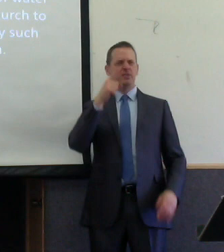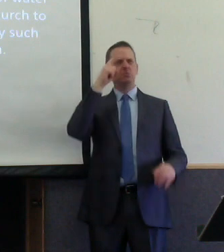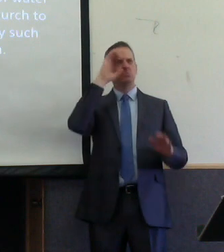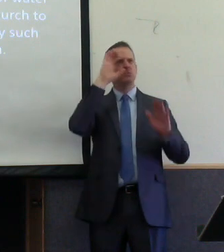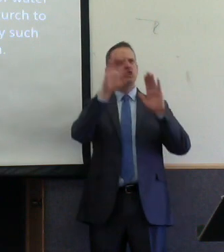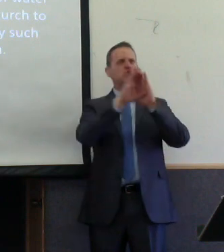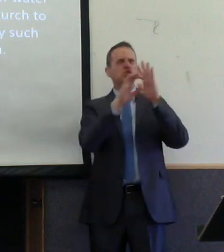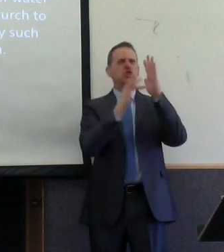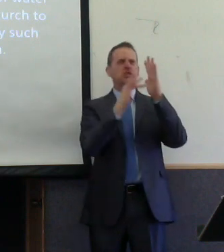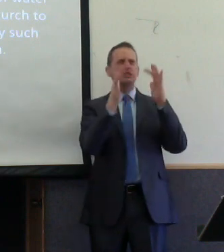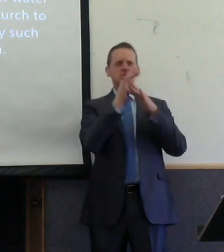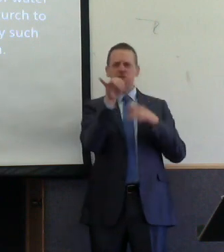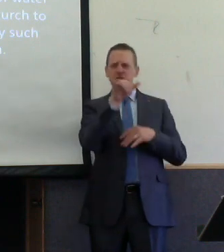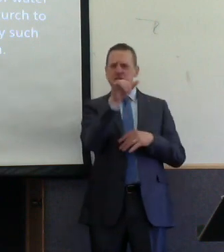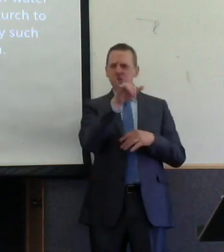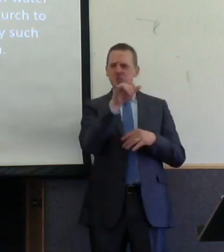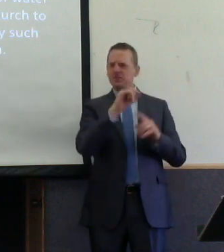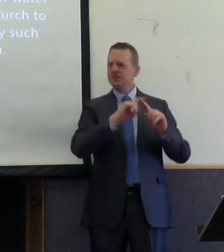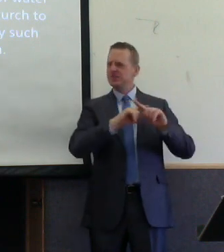Saturday. No. But a godly man is everywhere. At all